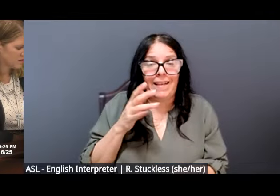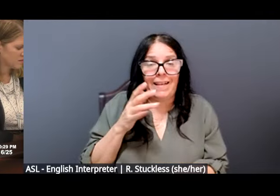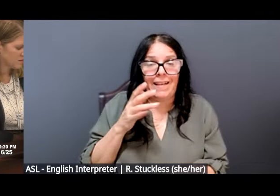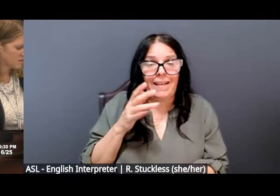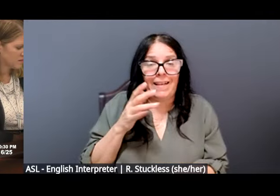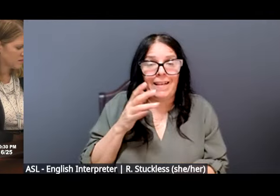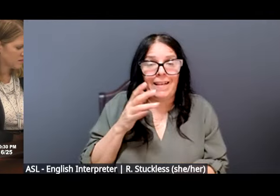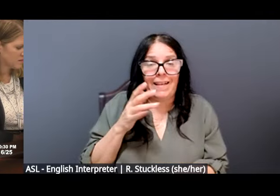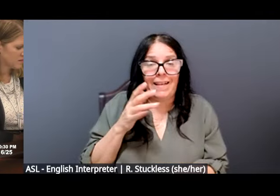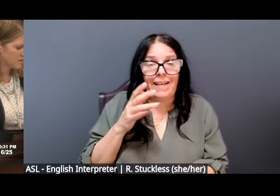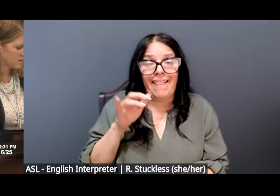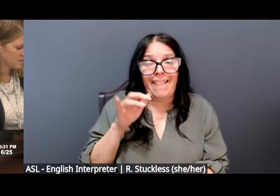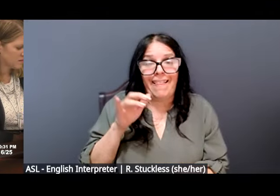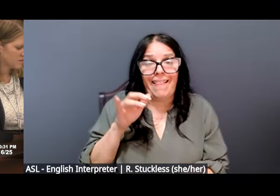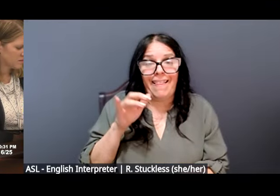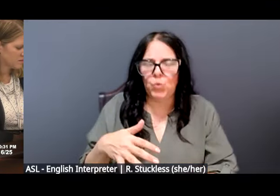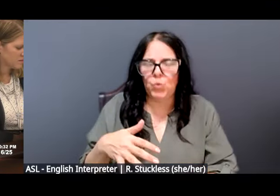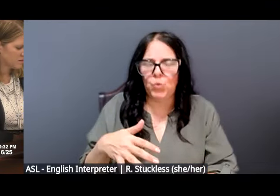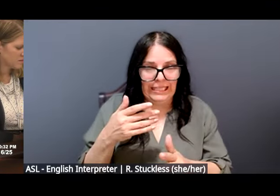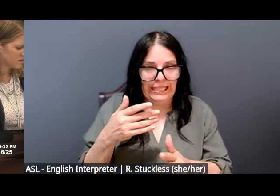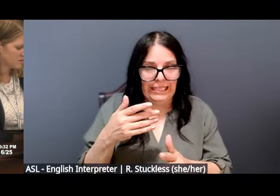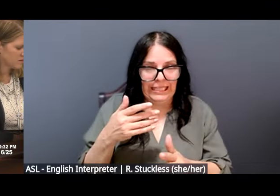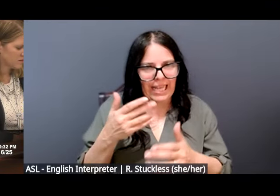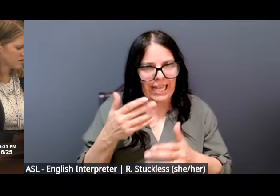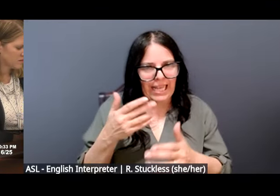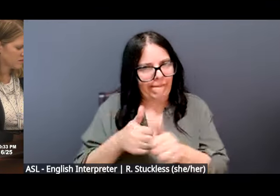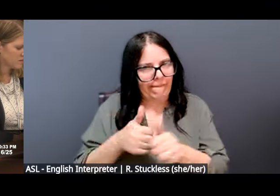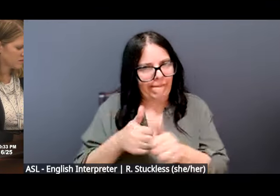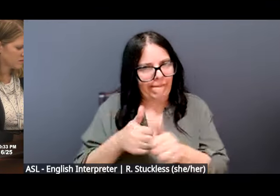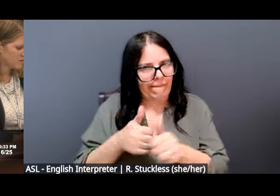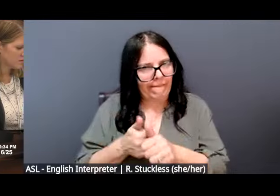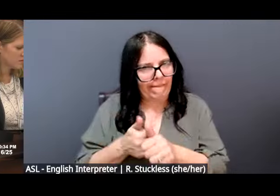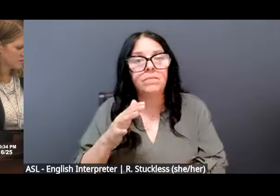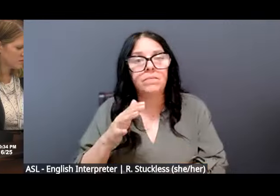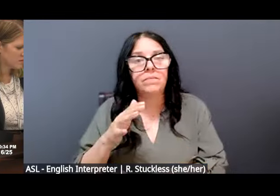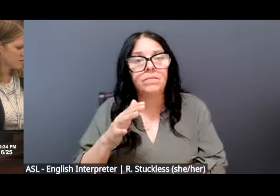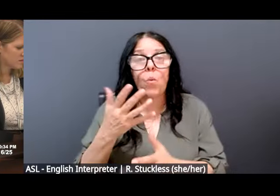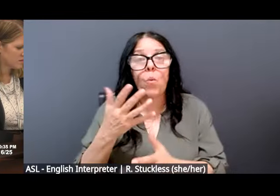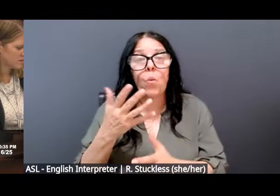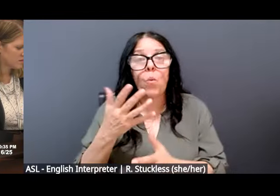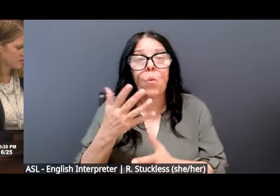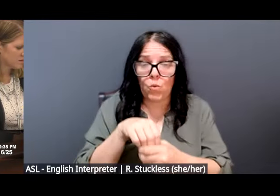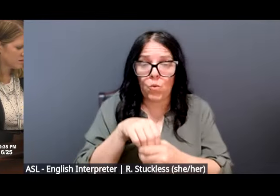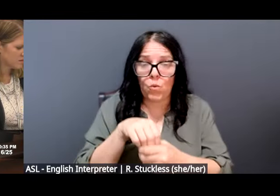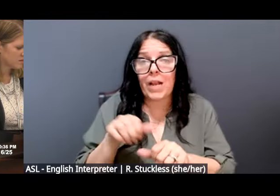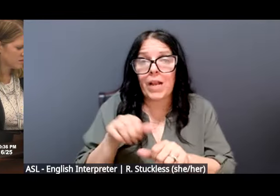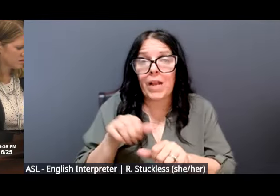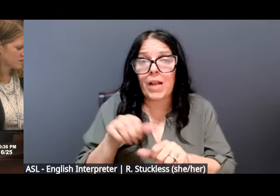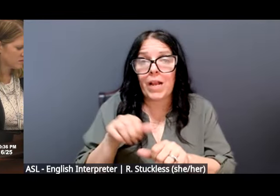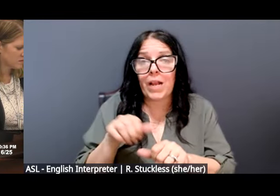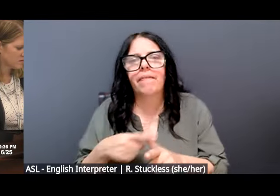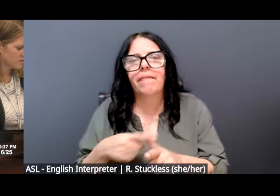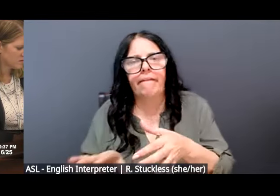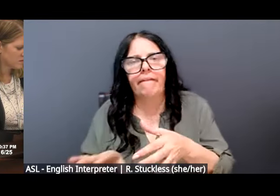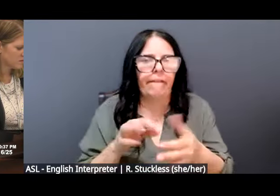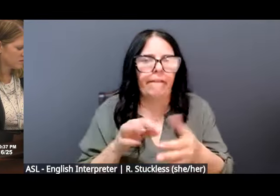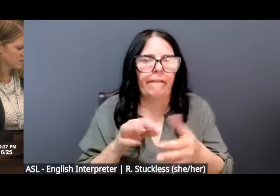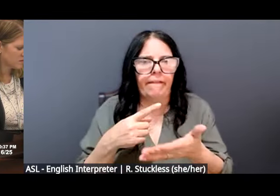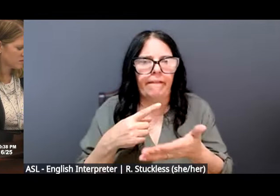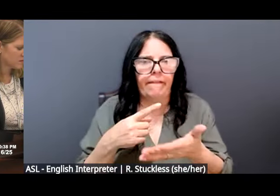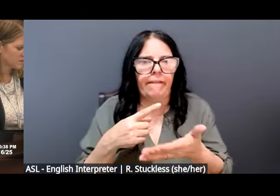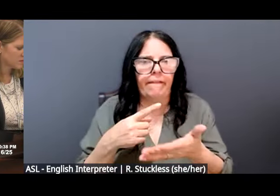we want to include it, I think we could, but then that comes at the expense of a topic that hits at every voter.